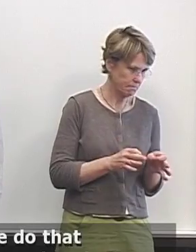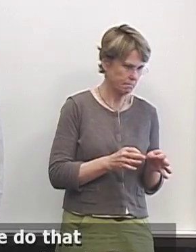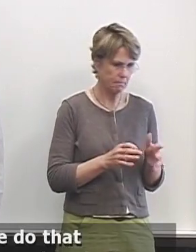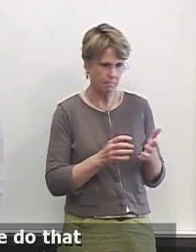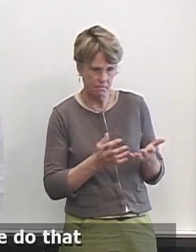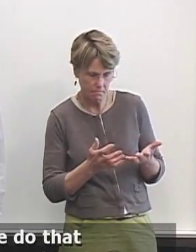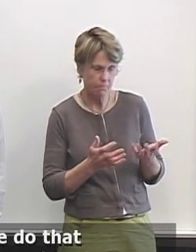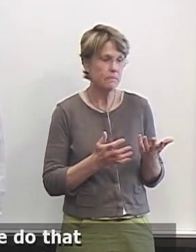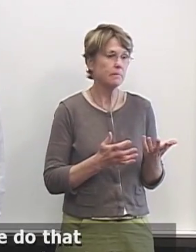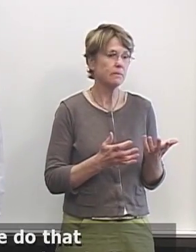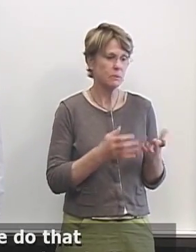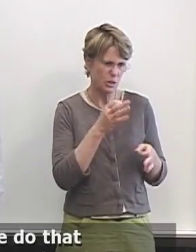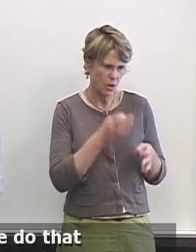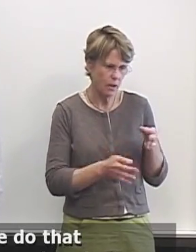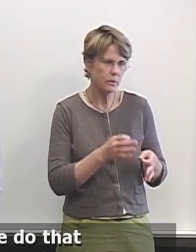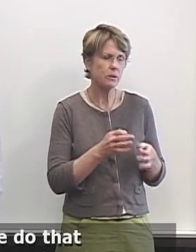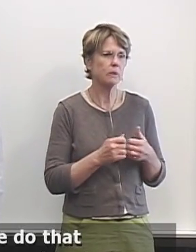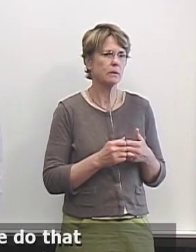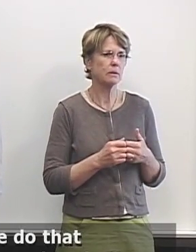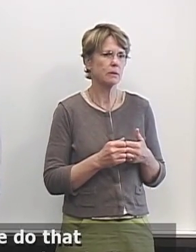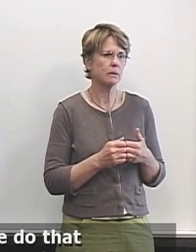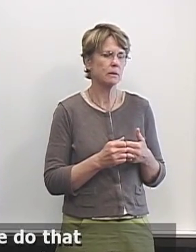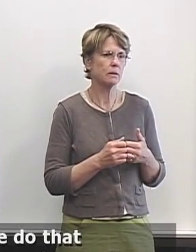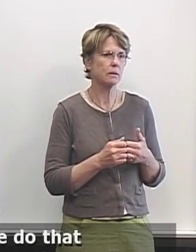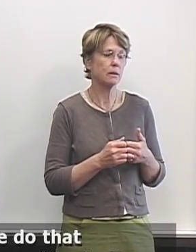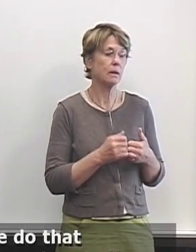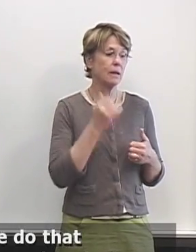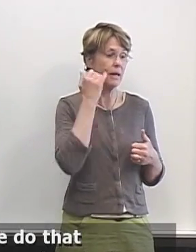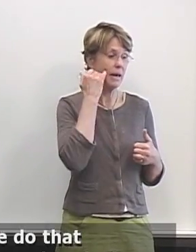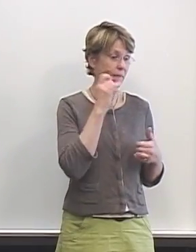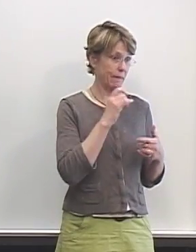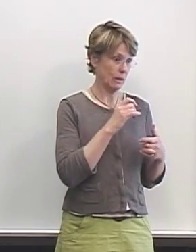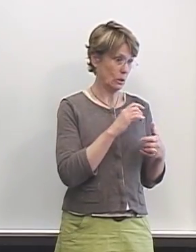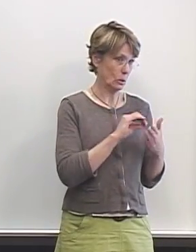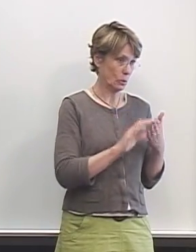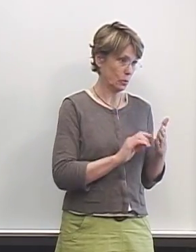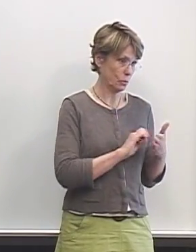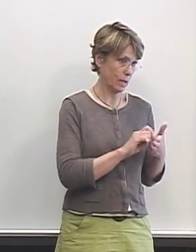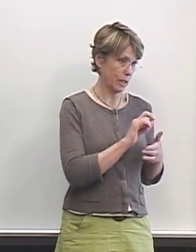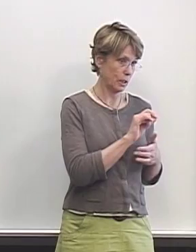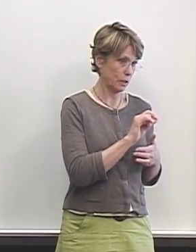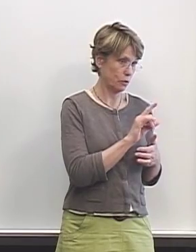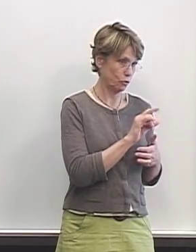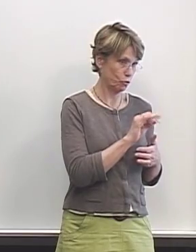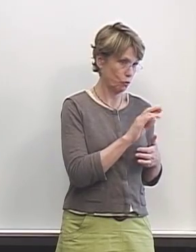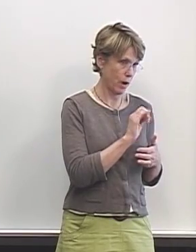we do that when we respond to drafts.